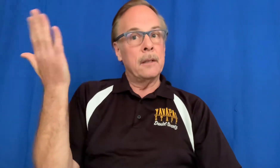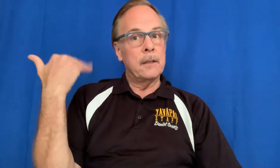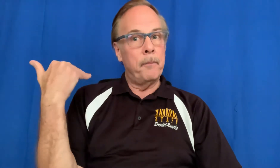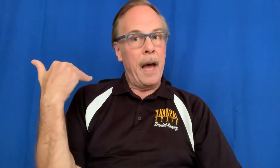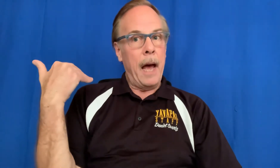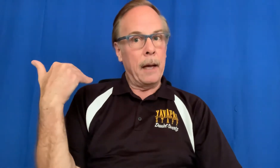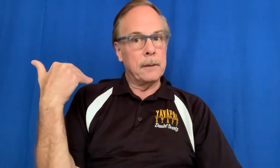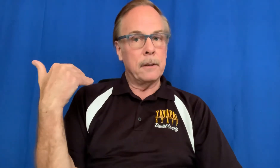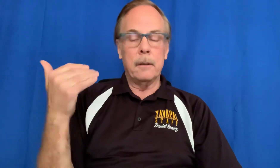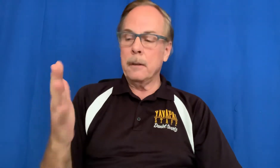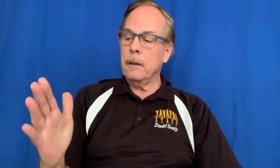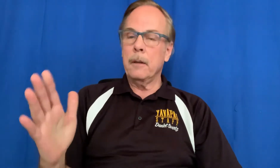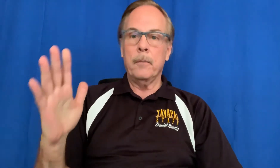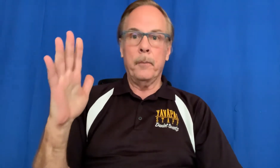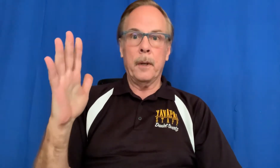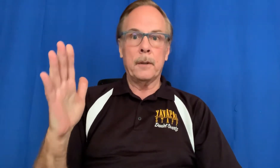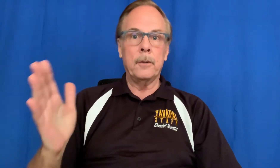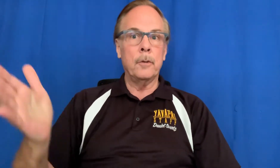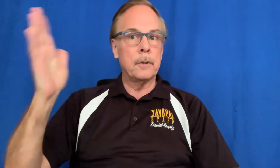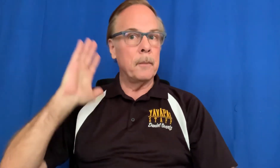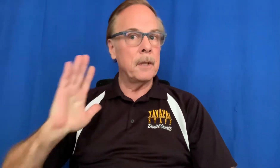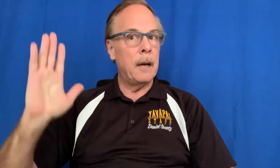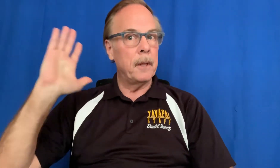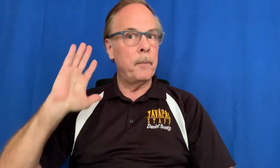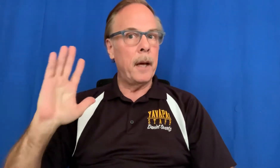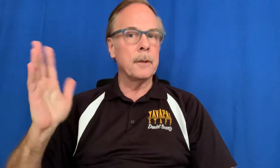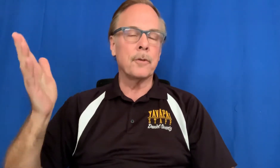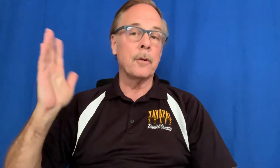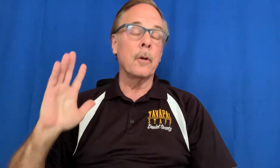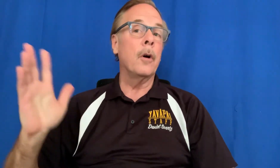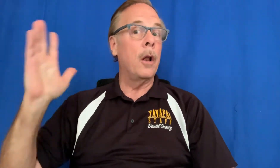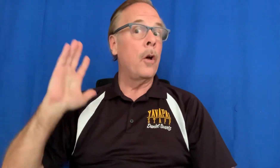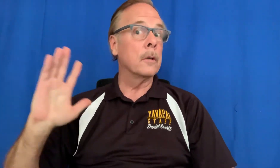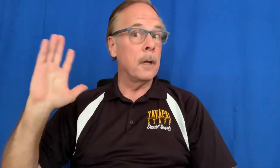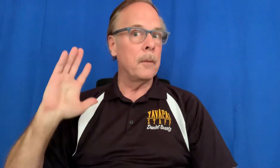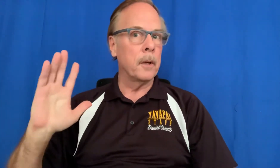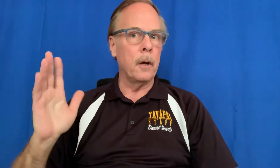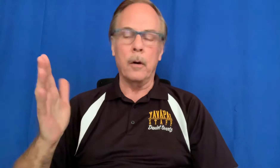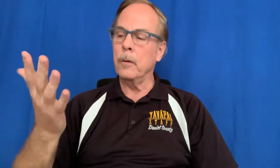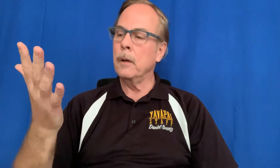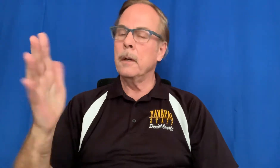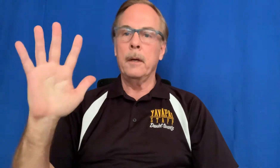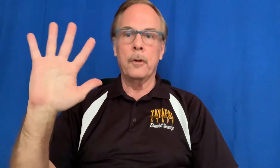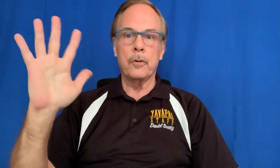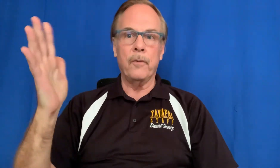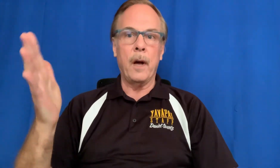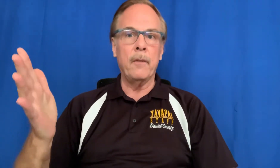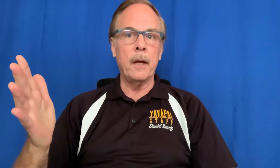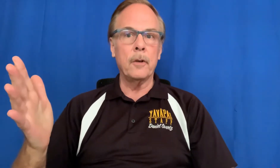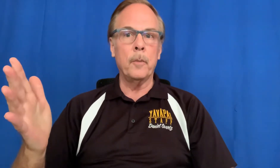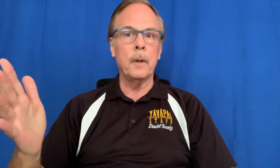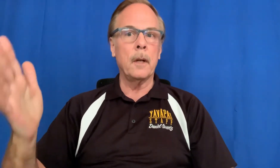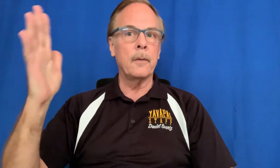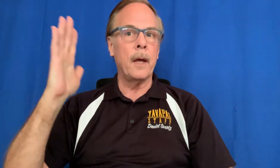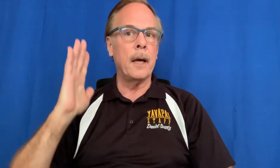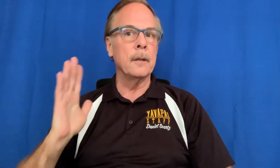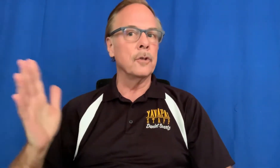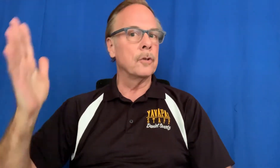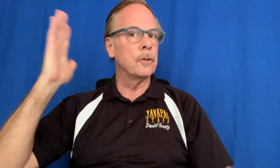the past, but to do sometime in the past or a long time ago, it's your 5 hand open like that and just